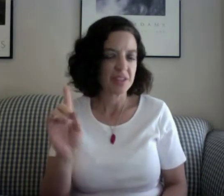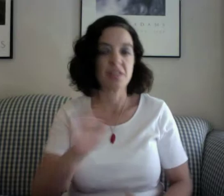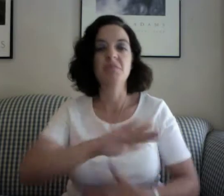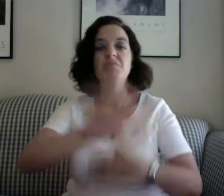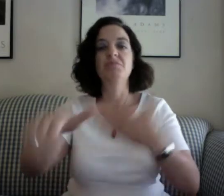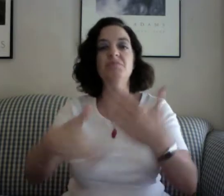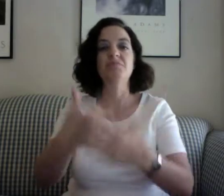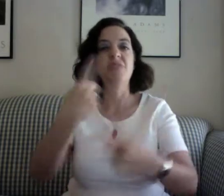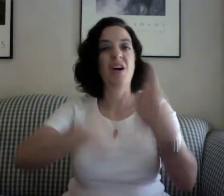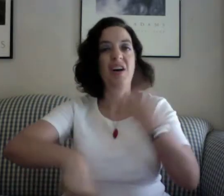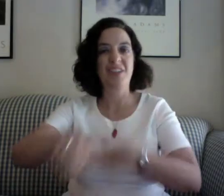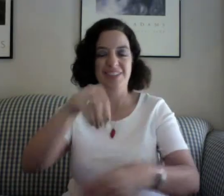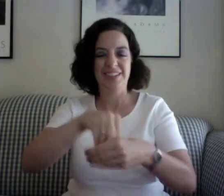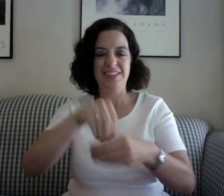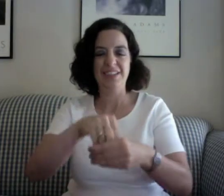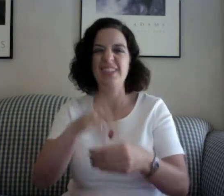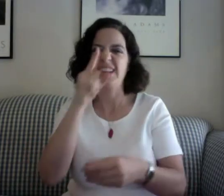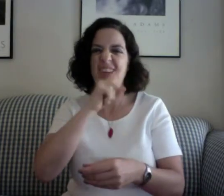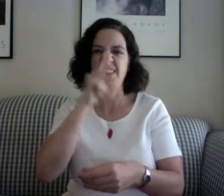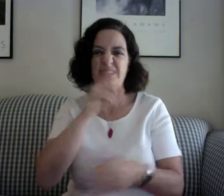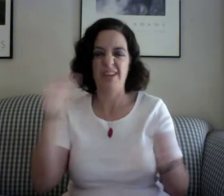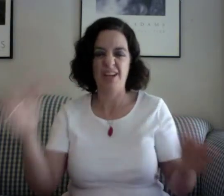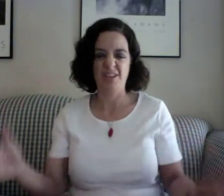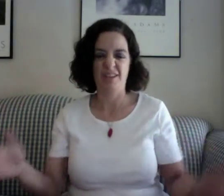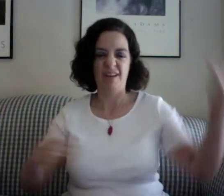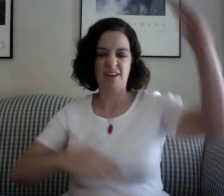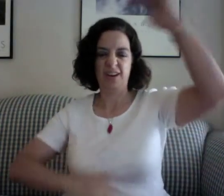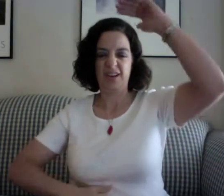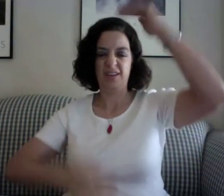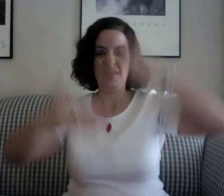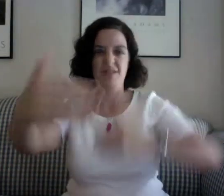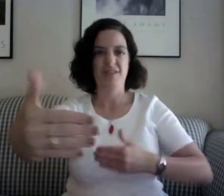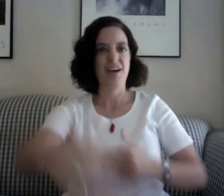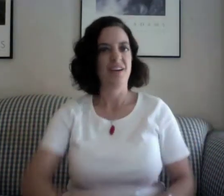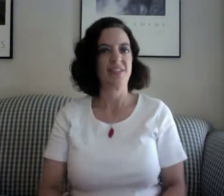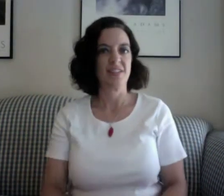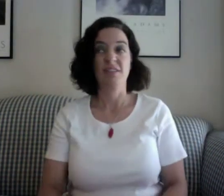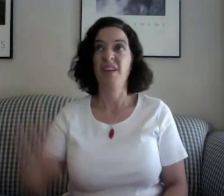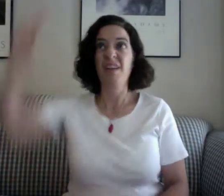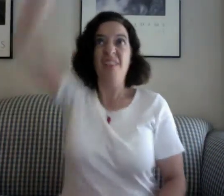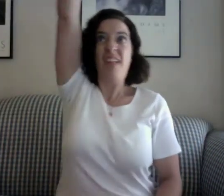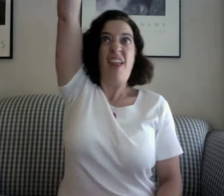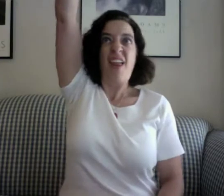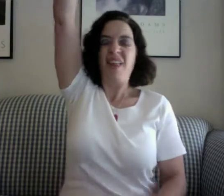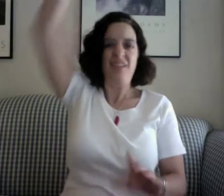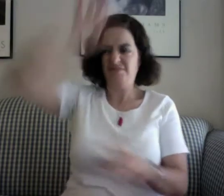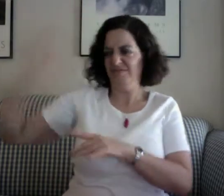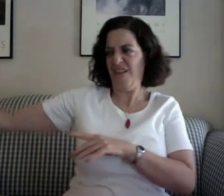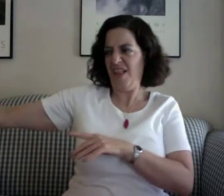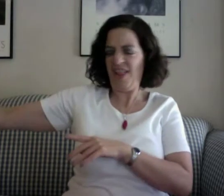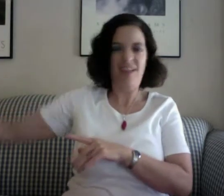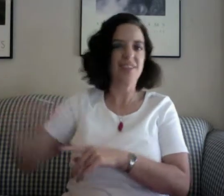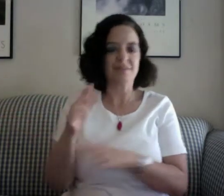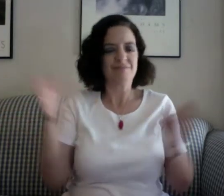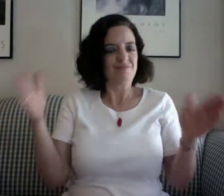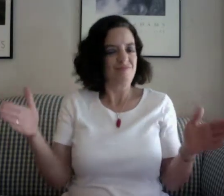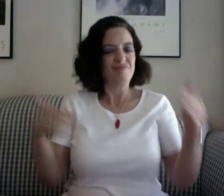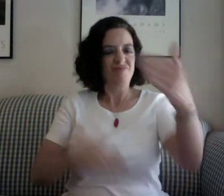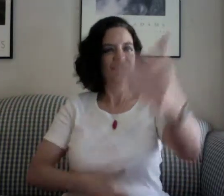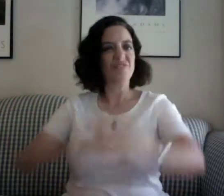body? All signs fit inside this invisible box that's right here in front of you. They're not going to be way up here above your head or off to the side.